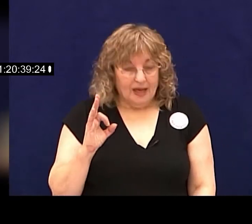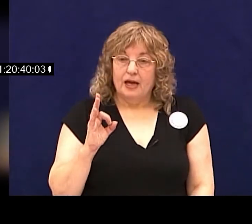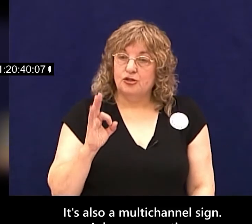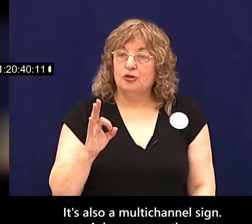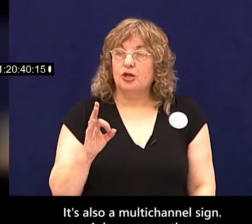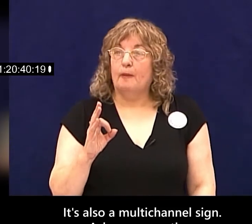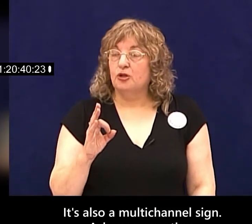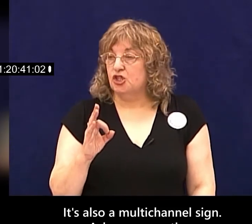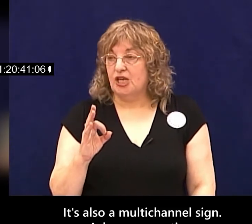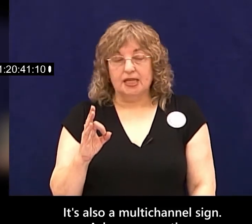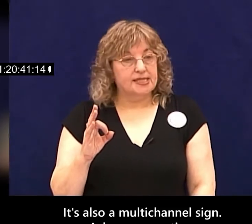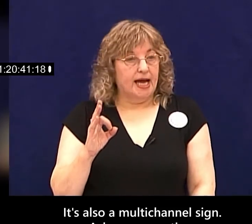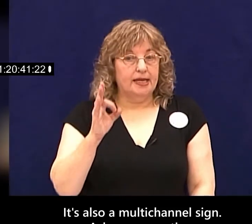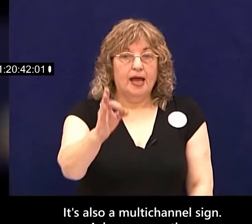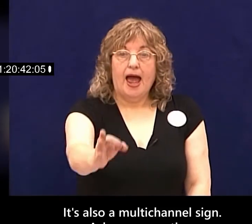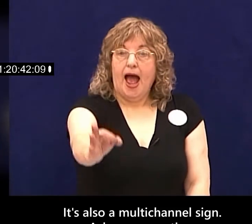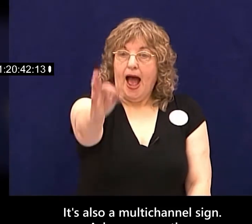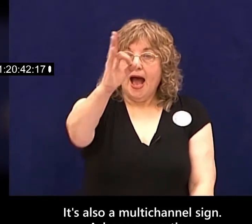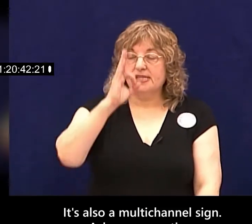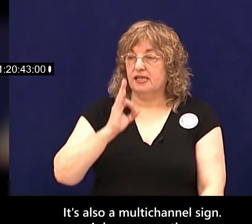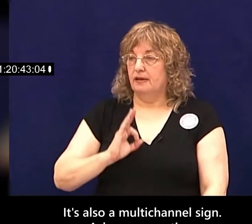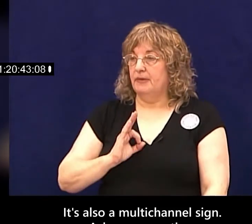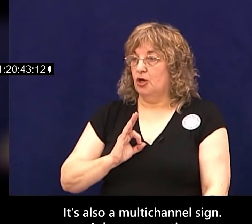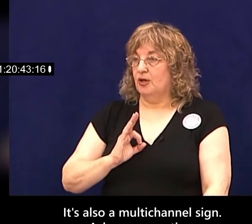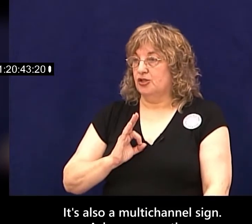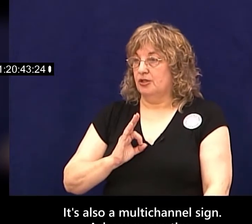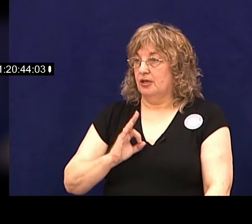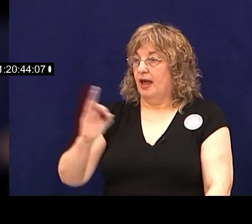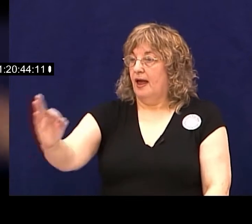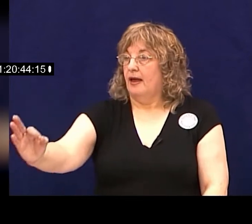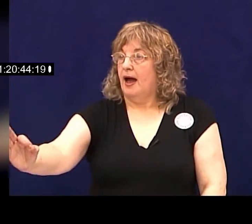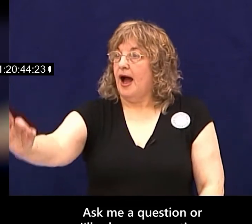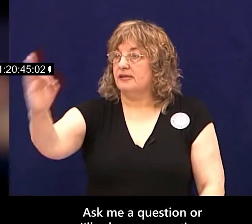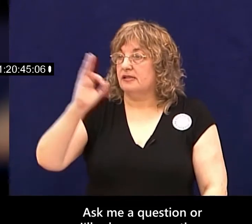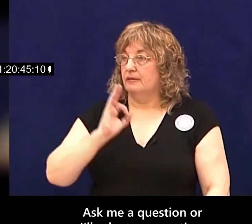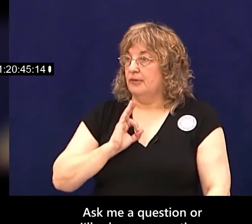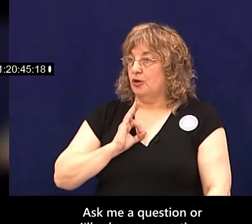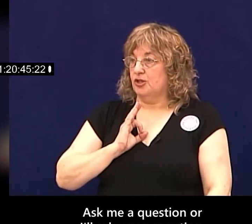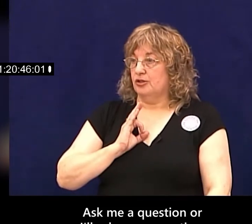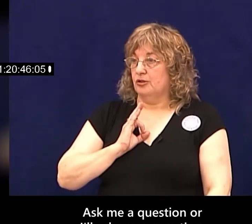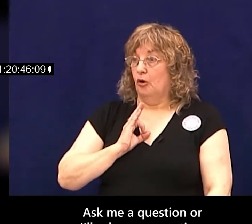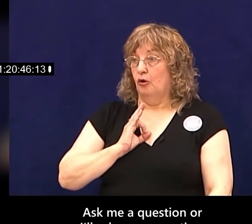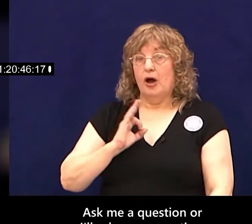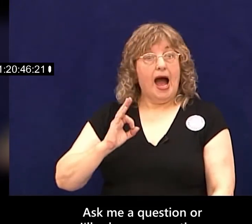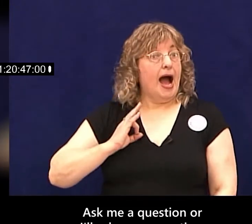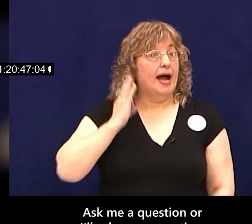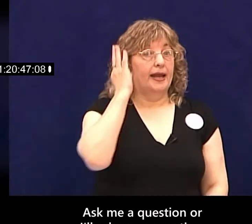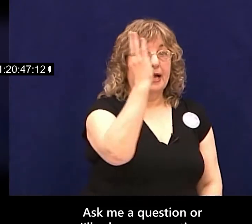It's also a multi-channel sign. Ask me a question. Ask me a question. Or I'll ask